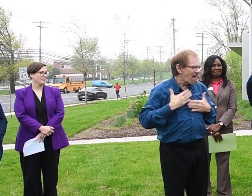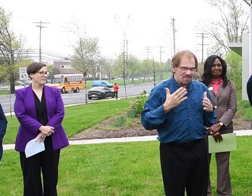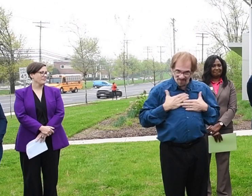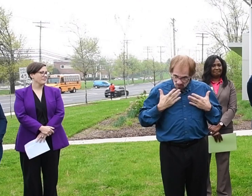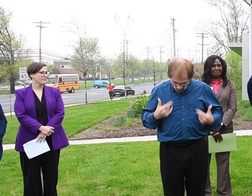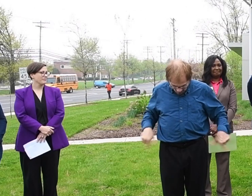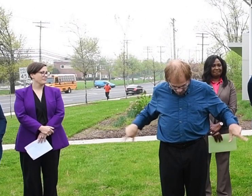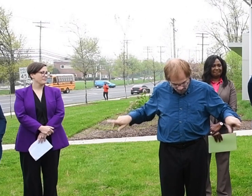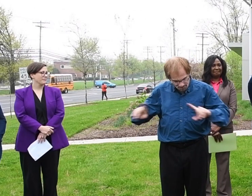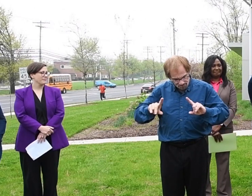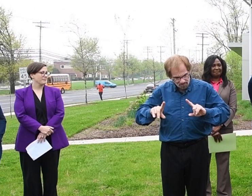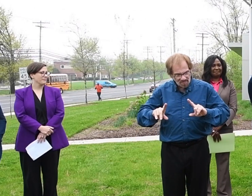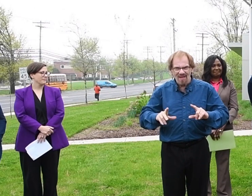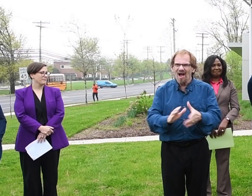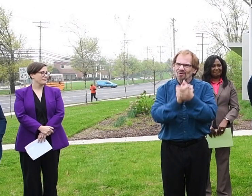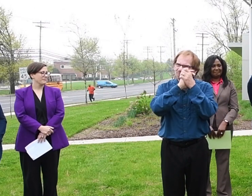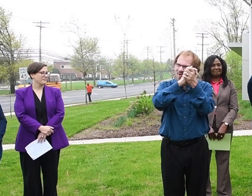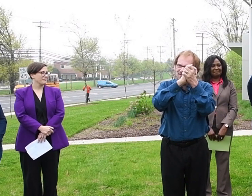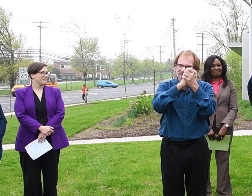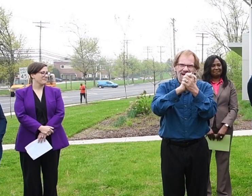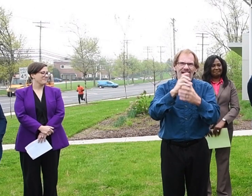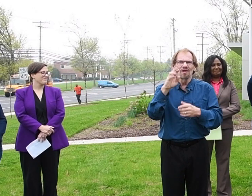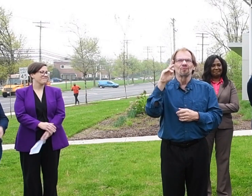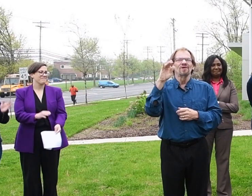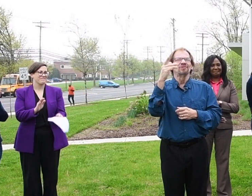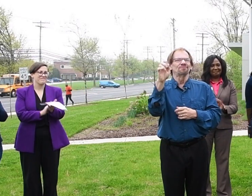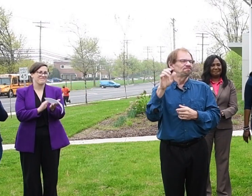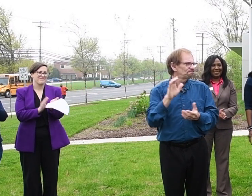bit. Congratulations, Elkridge.